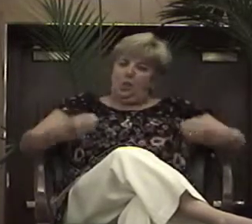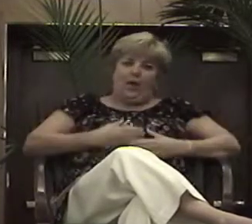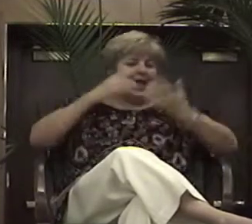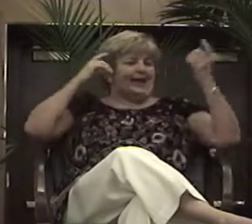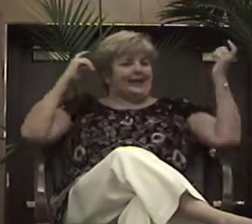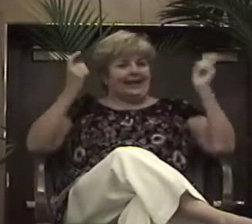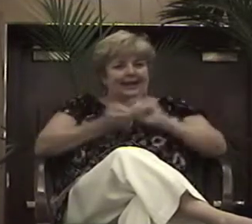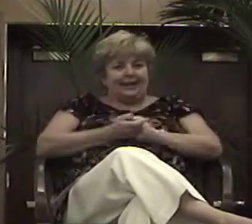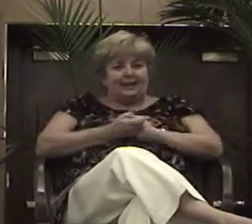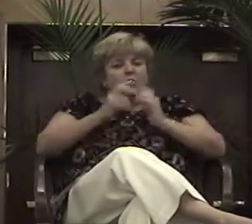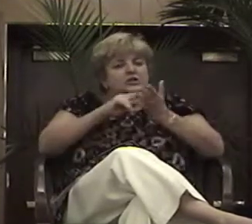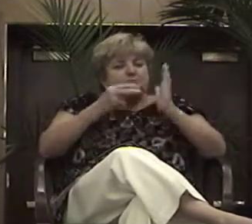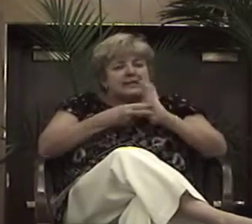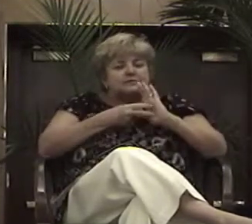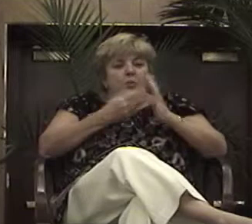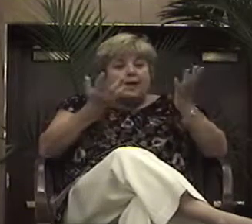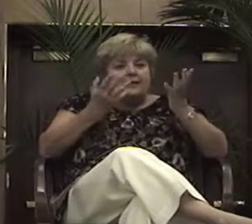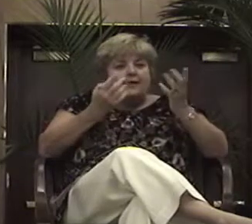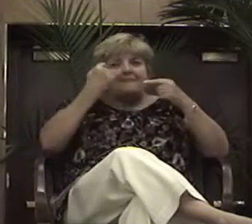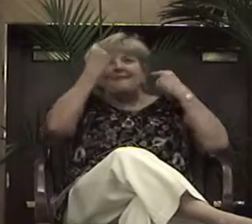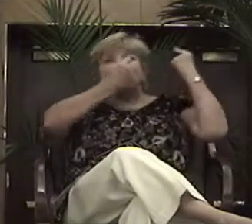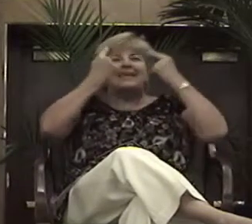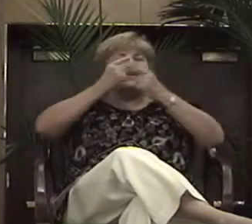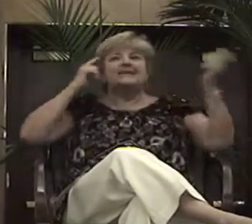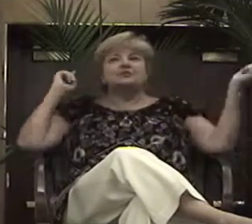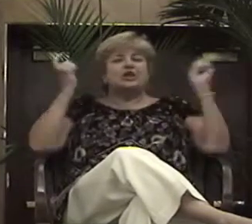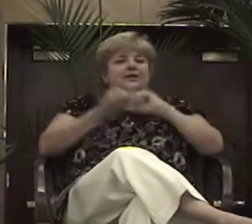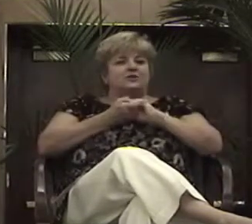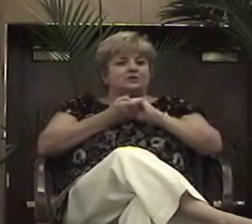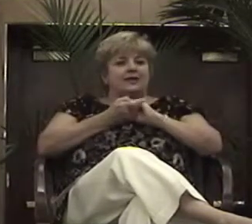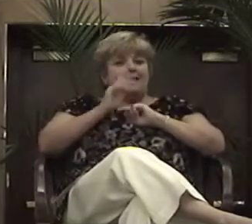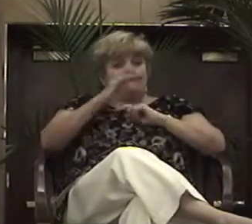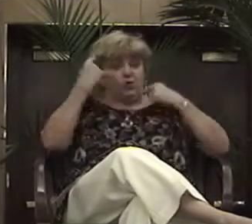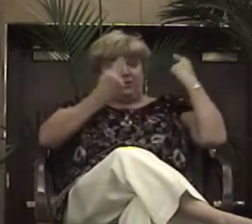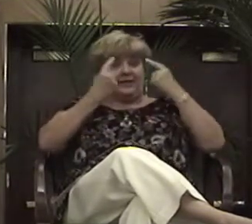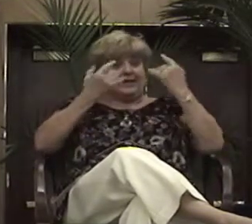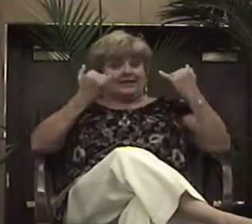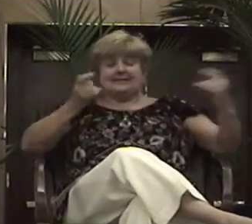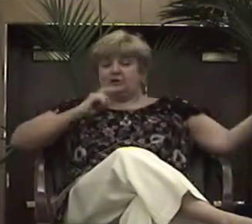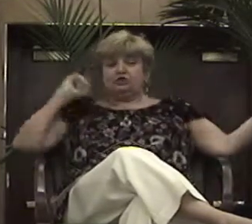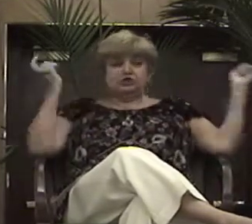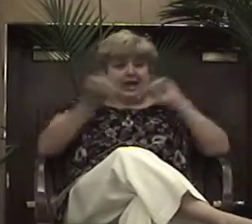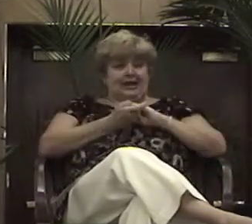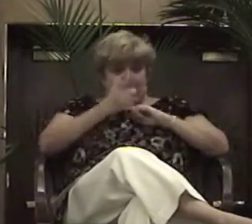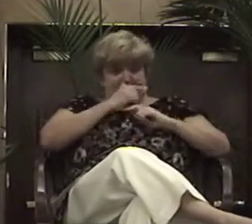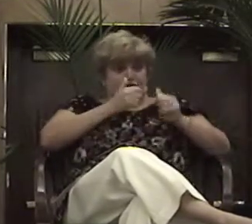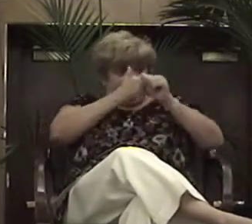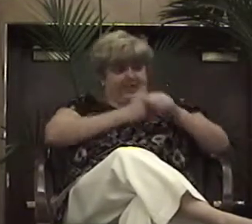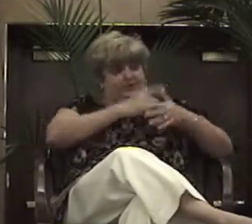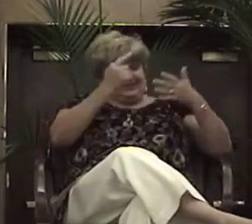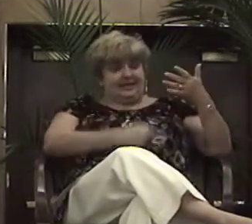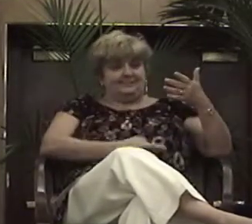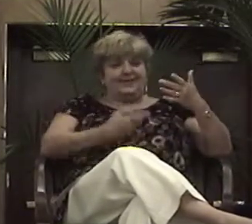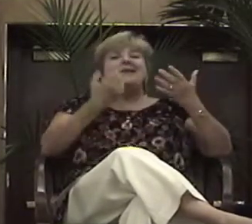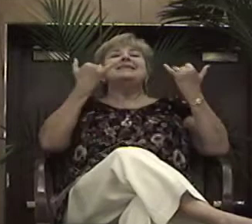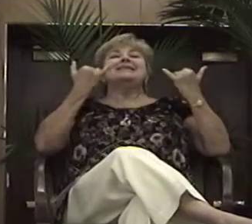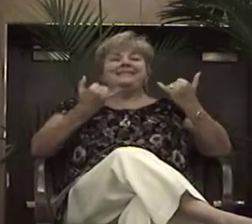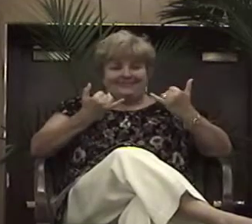of thought. If you've completely changed your way of thinking as a result of these steps, then you got the message to carry. And we practice